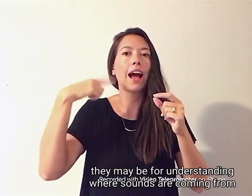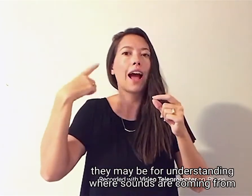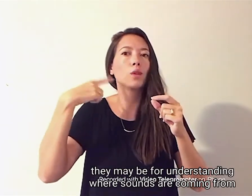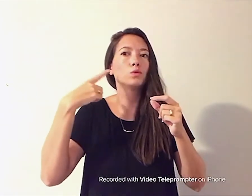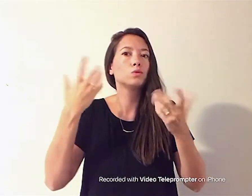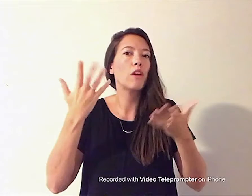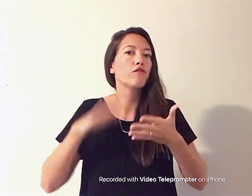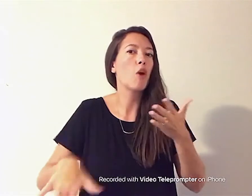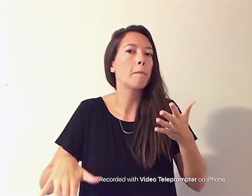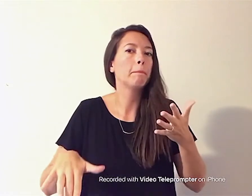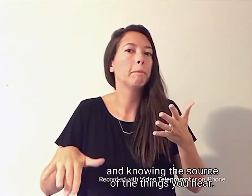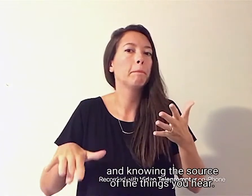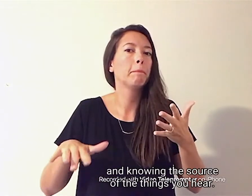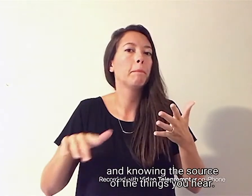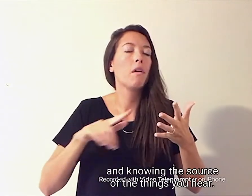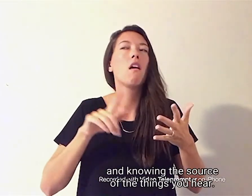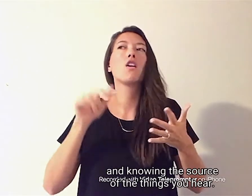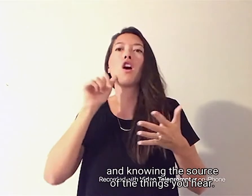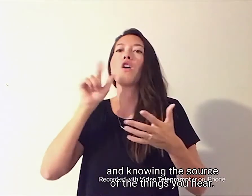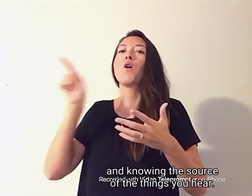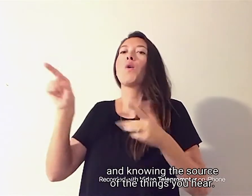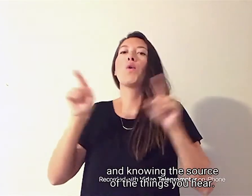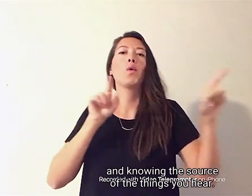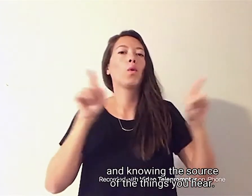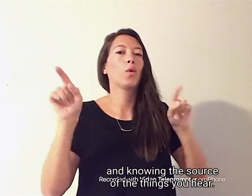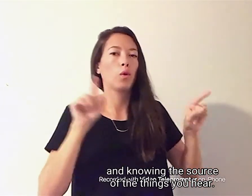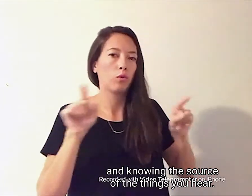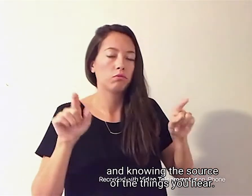from and knowing the source of the things you hear.